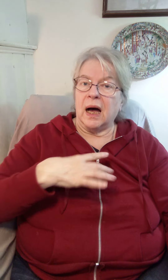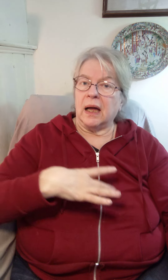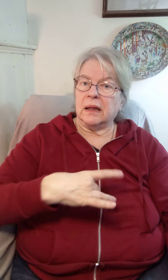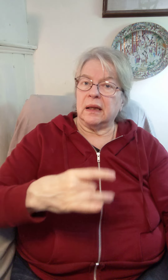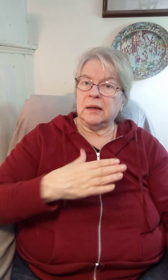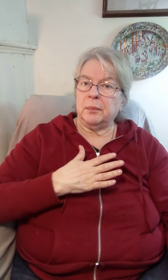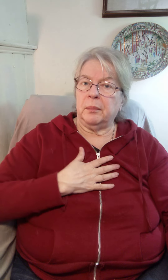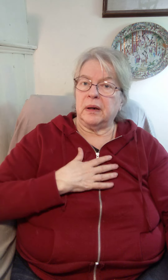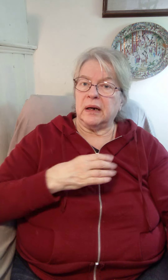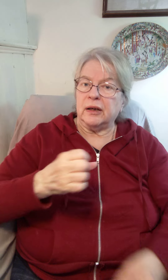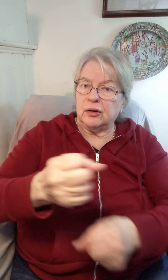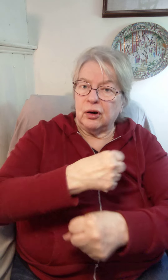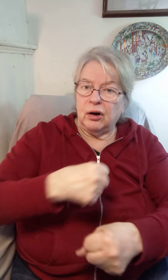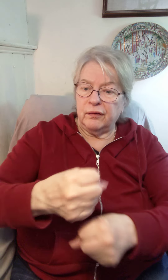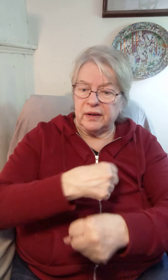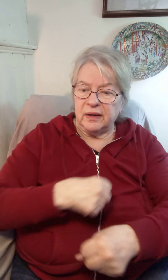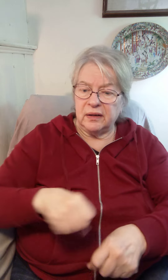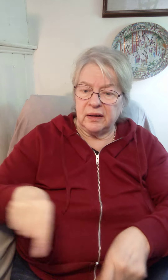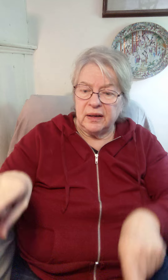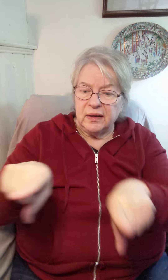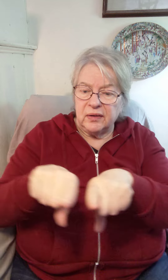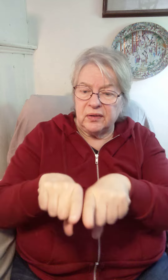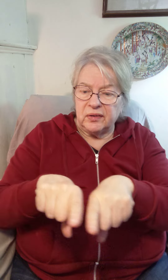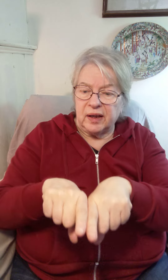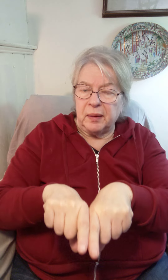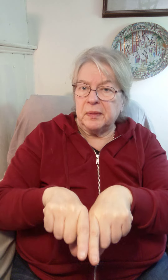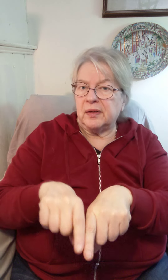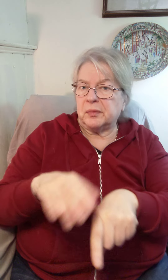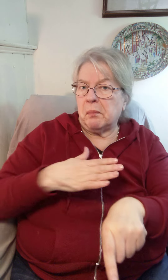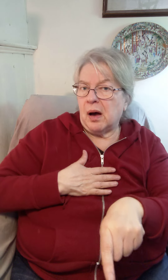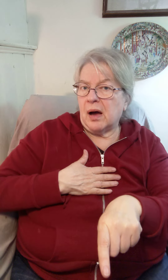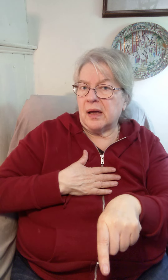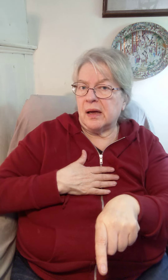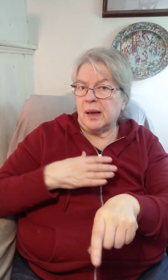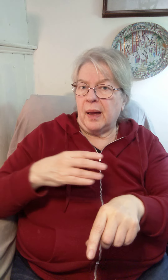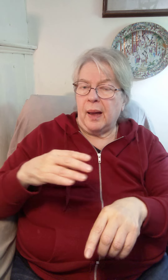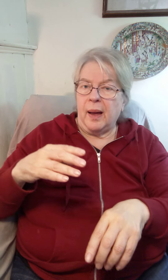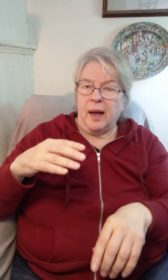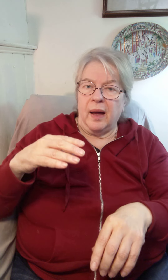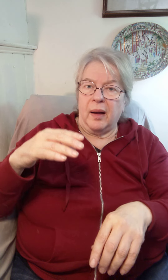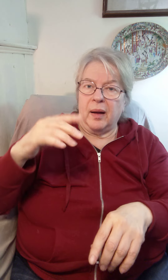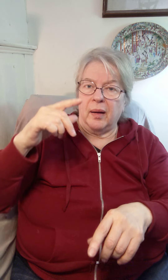I like my coffee, same as my